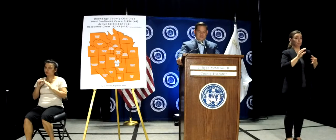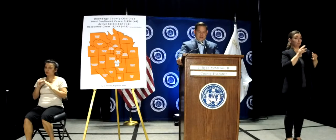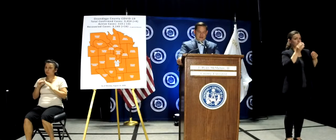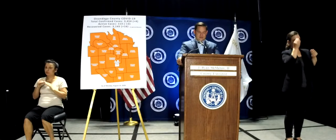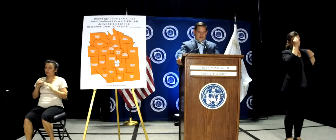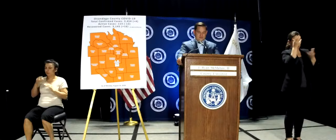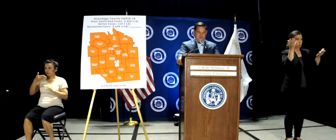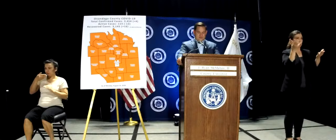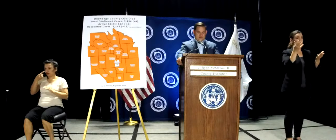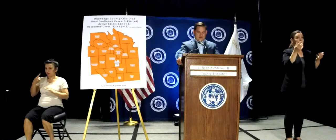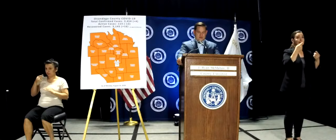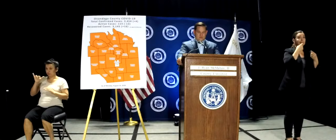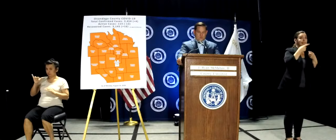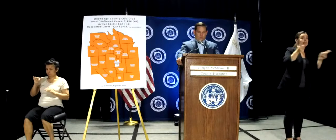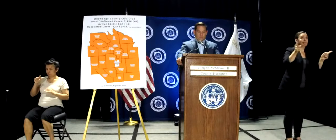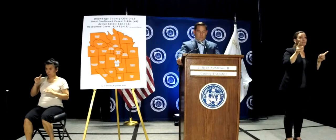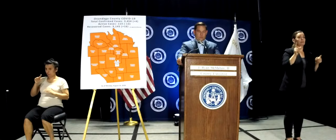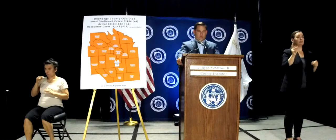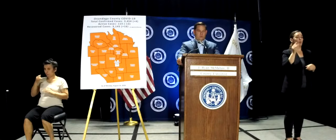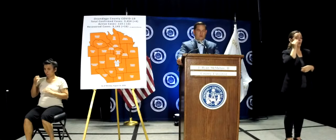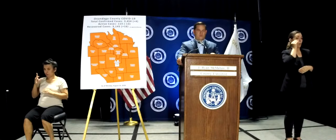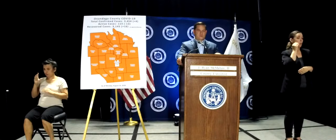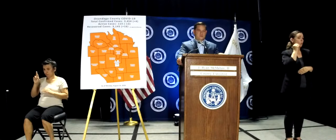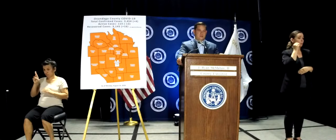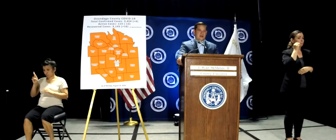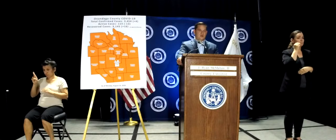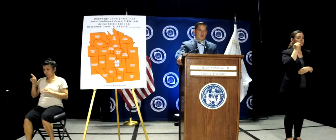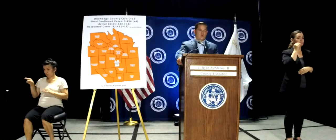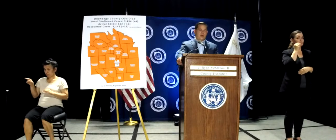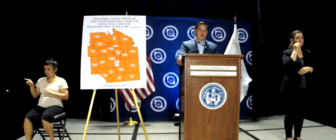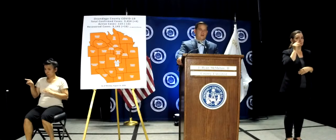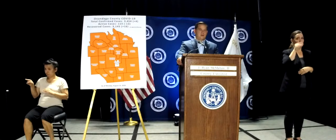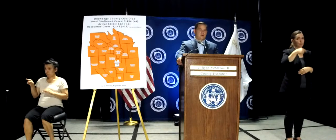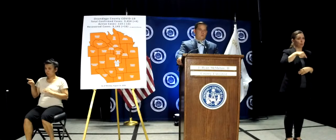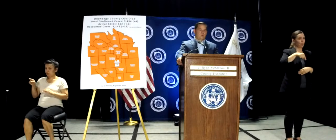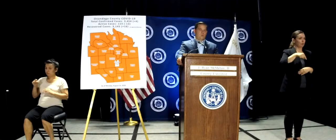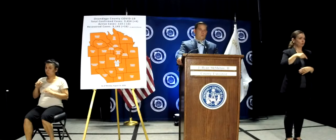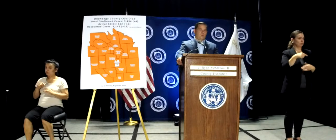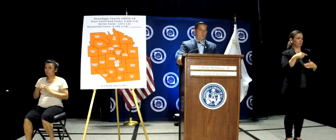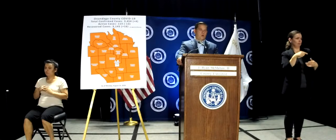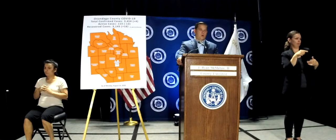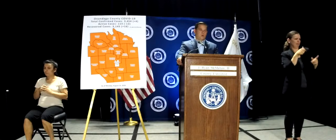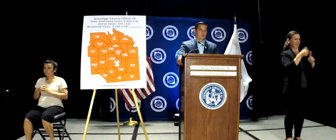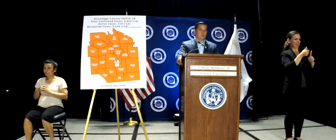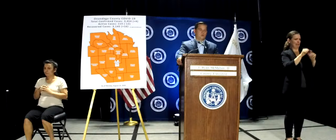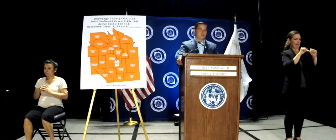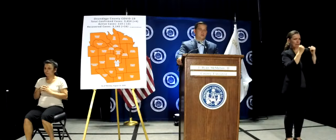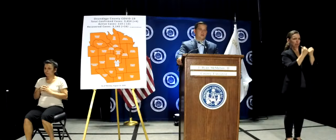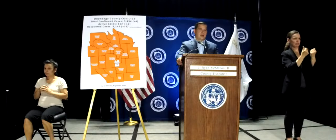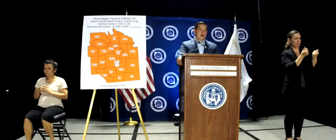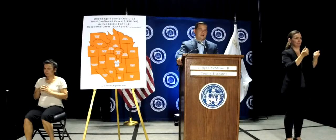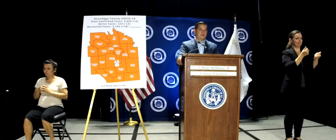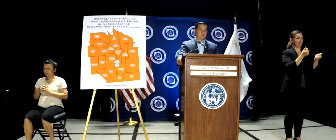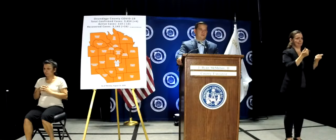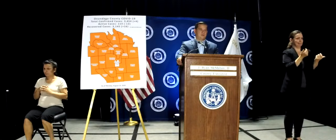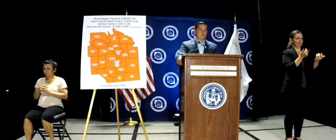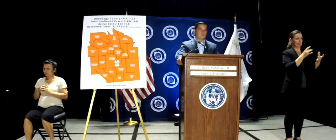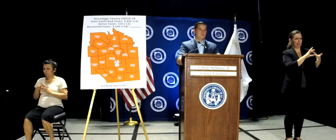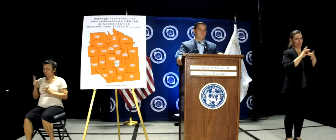sure exactly what program you're referencing. I know that we're looking